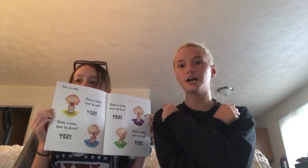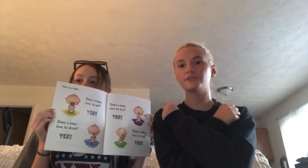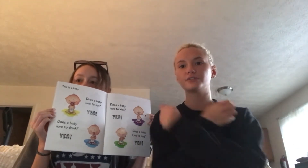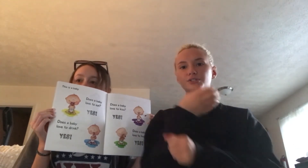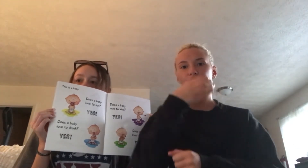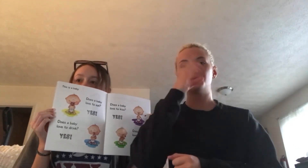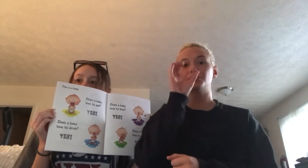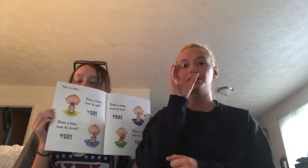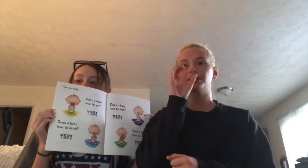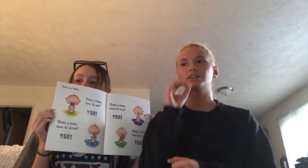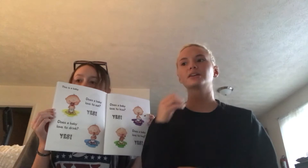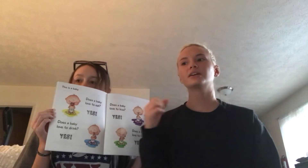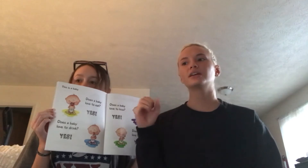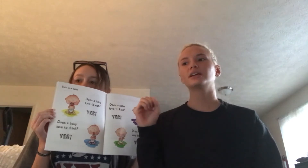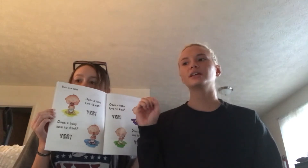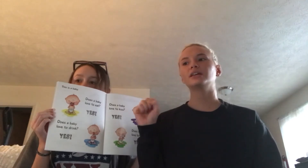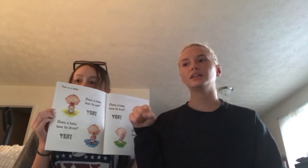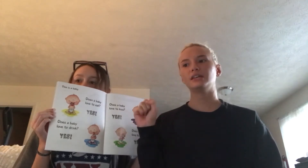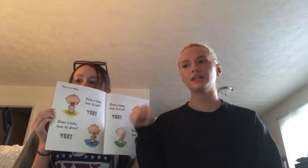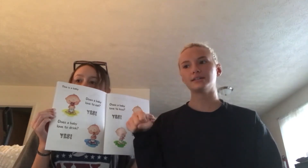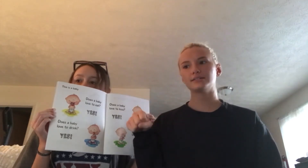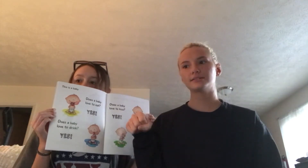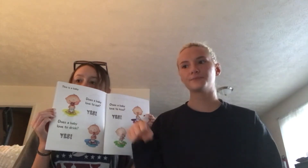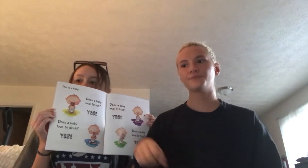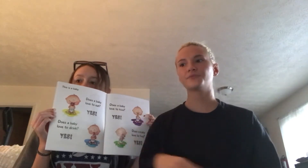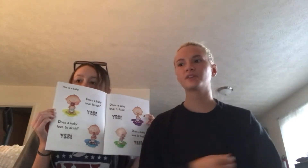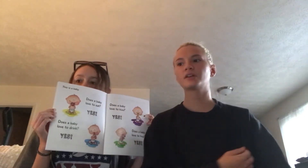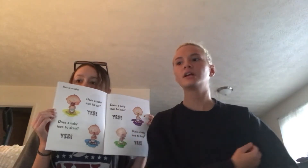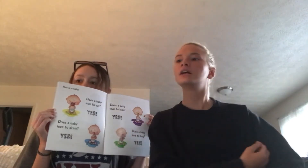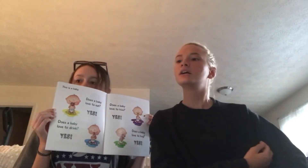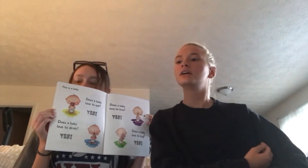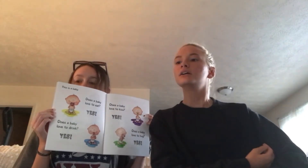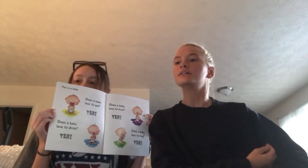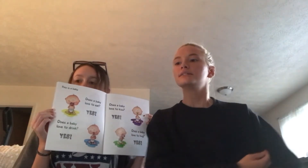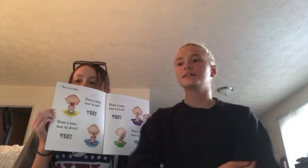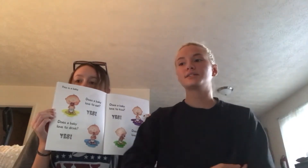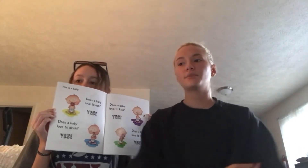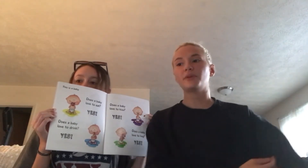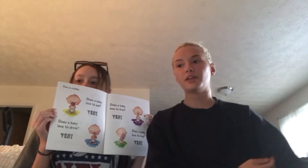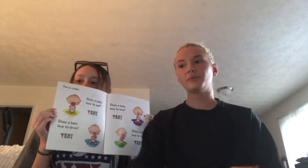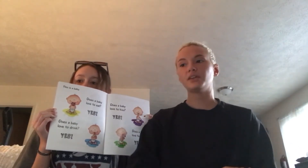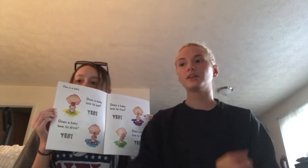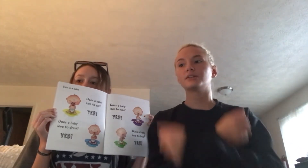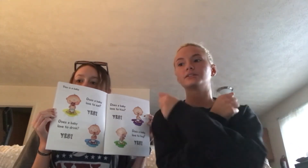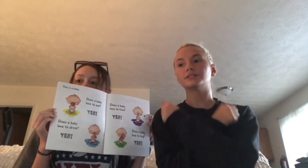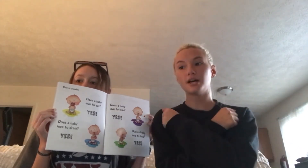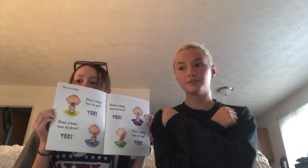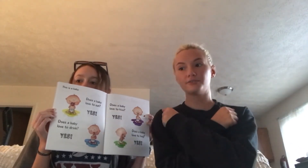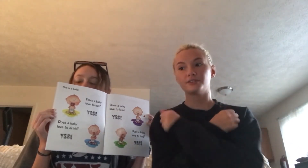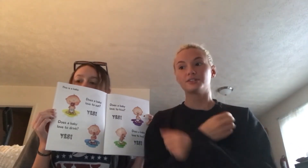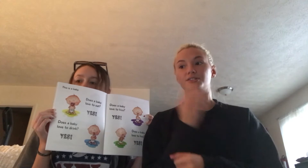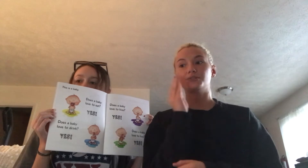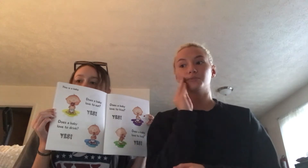to drink? Yes. Does a baby love to